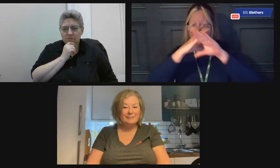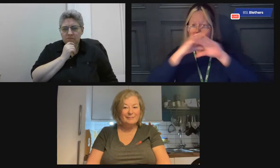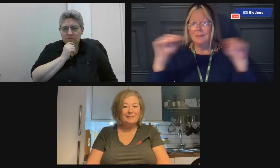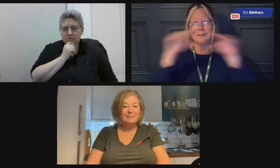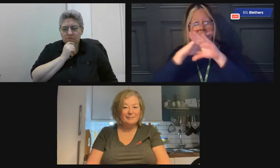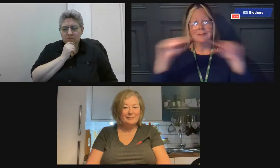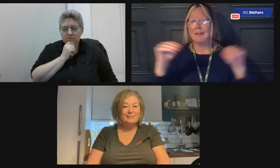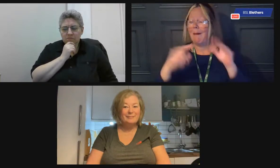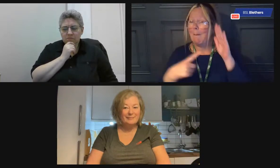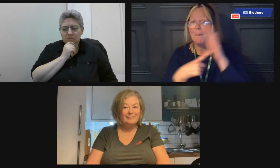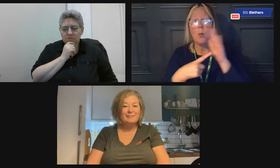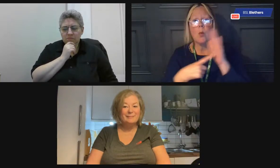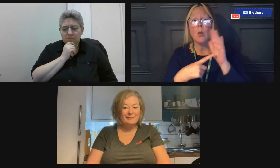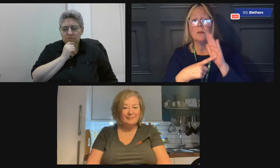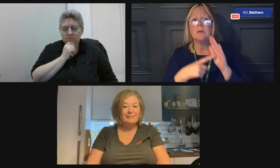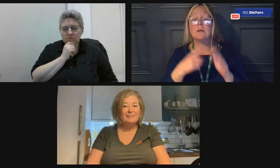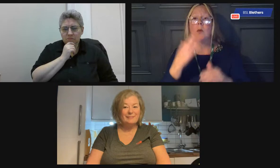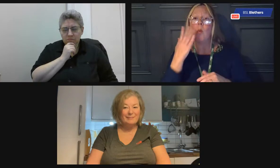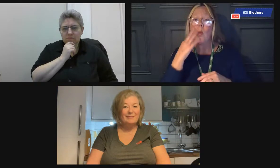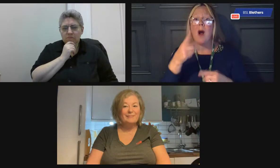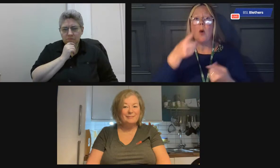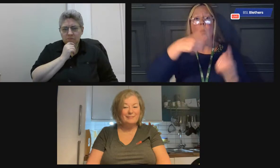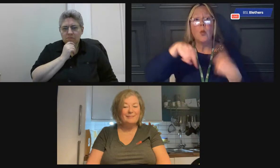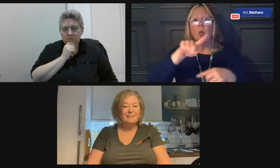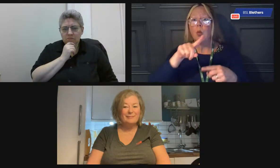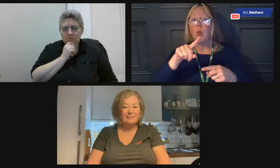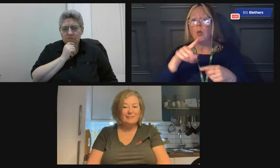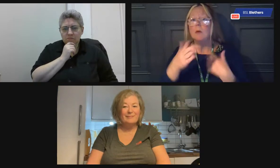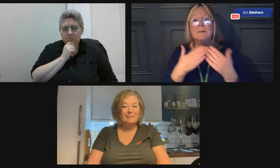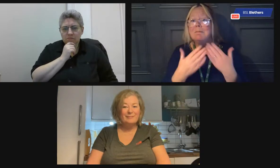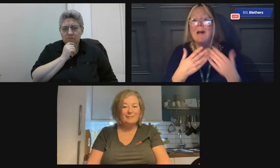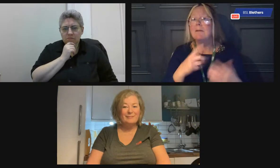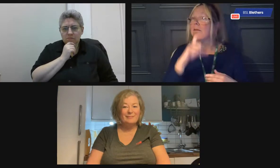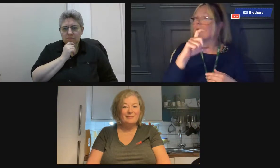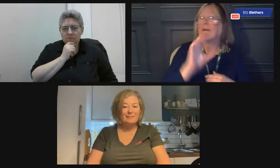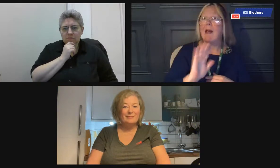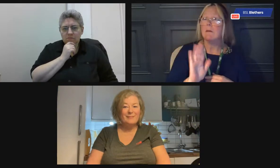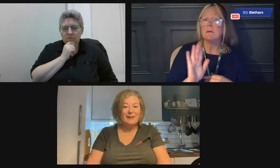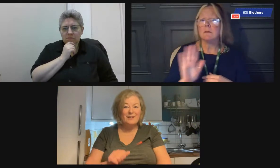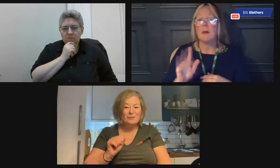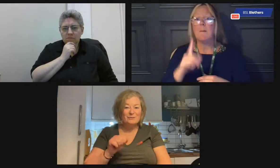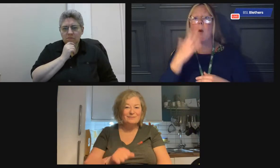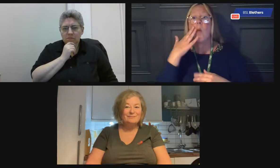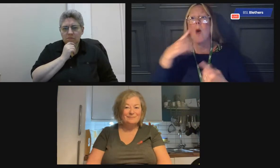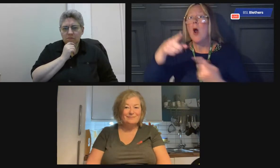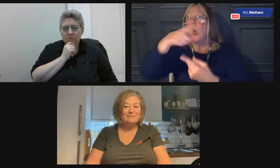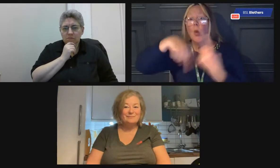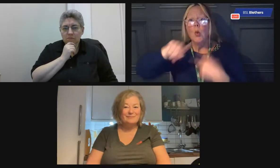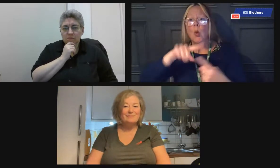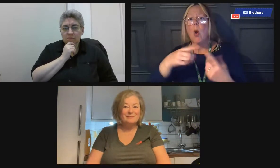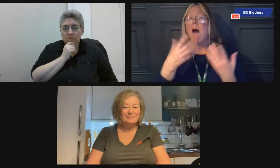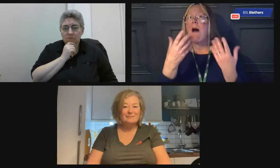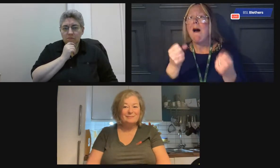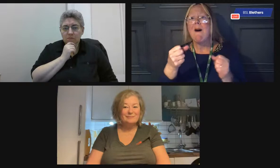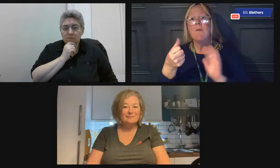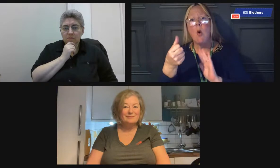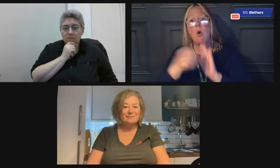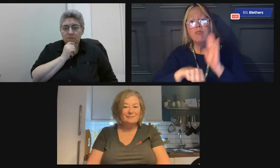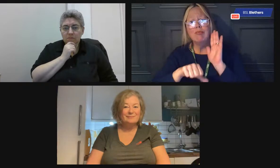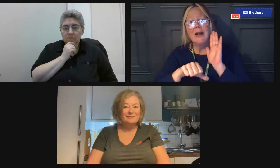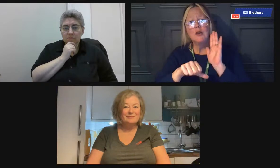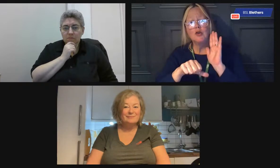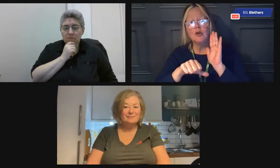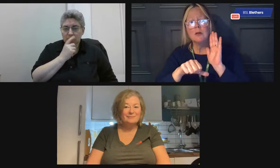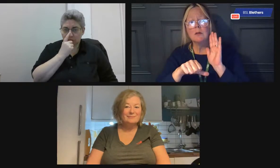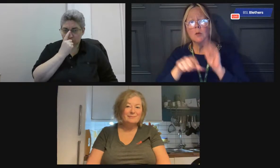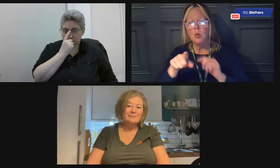accessible information. I think we need to get that very important message out there. And I think it doesn't matter what kind of